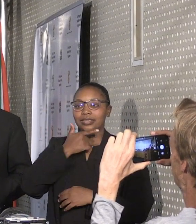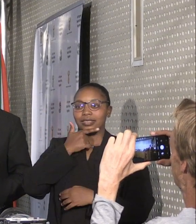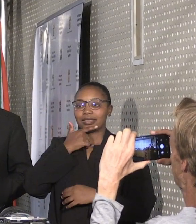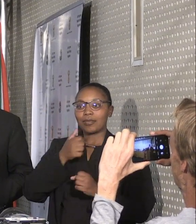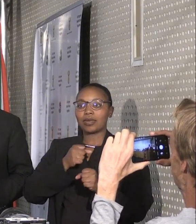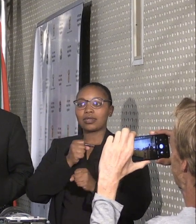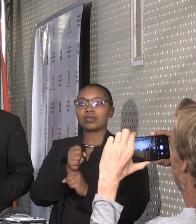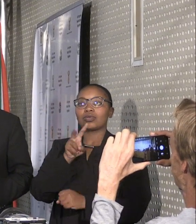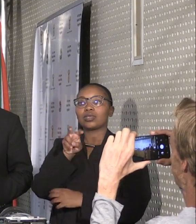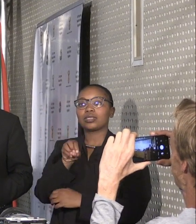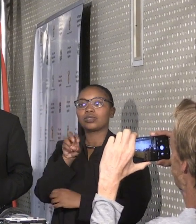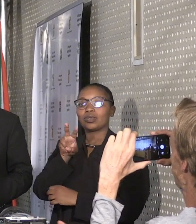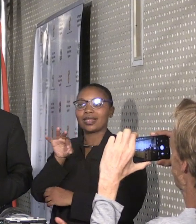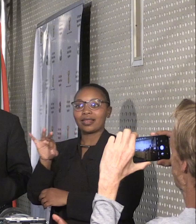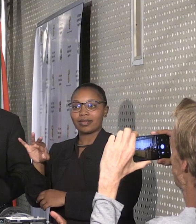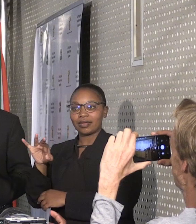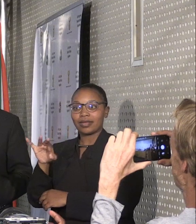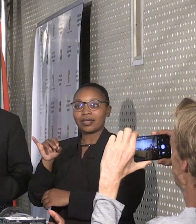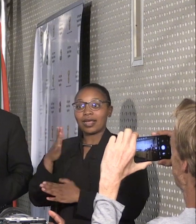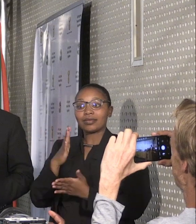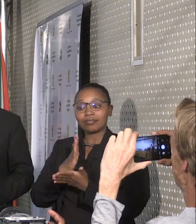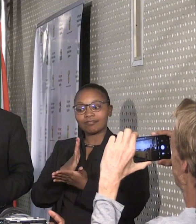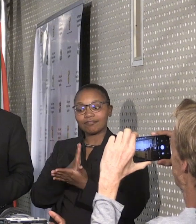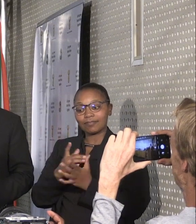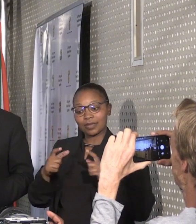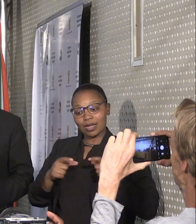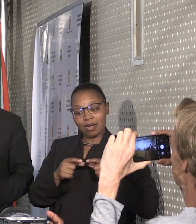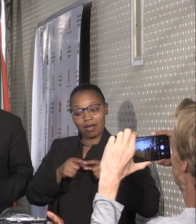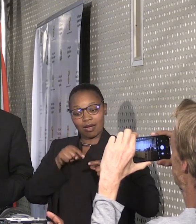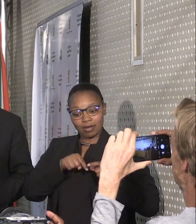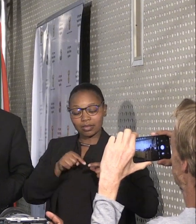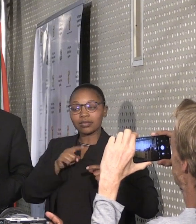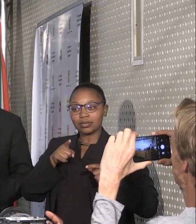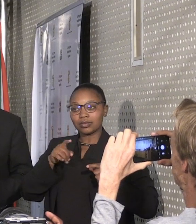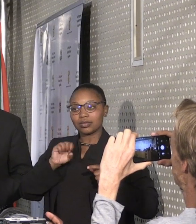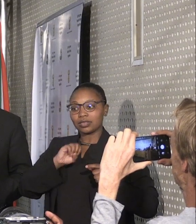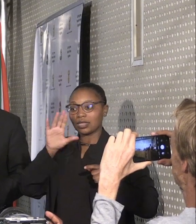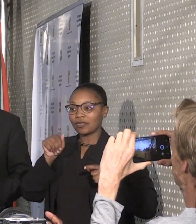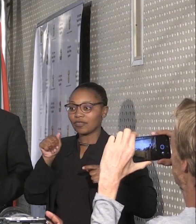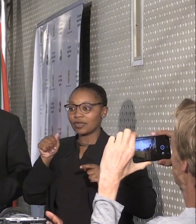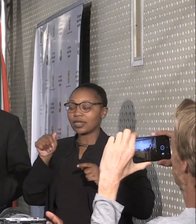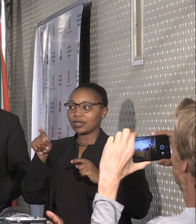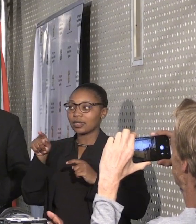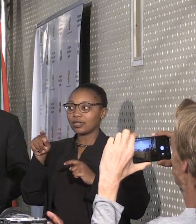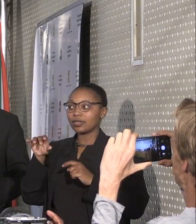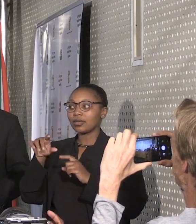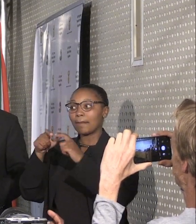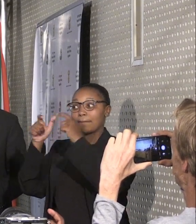in accordance with the extension of the validity of the cards that was granted by South African Reserve Bank.